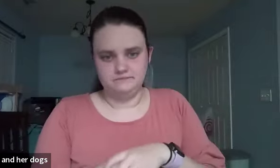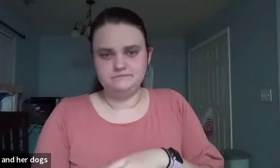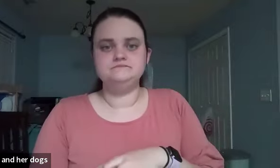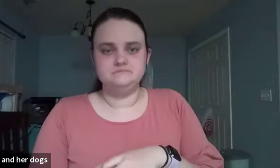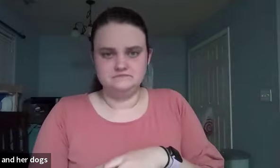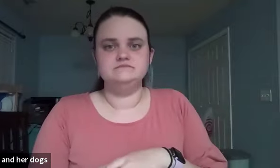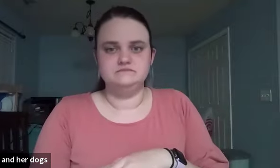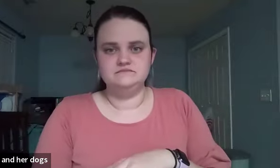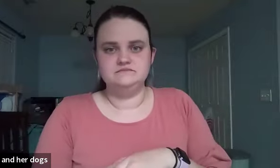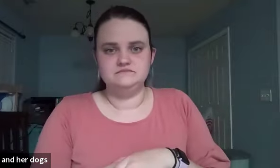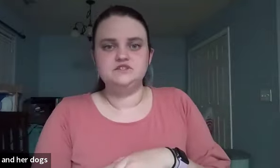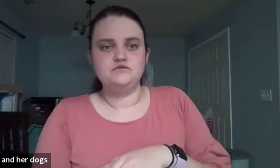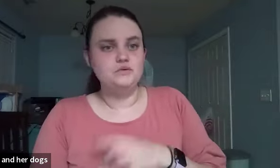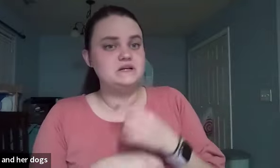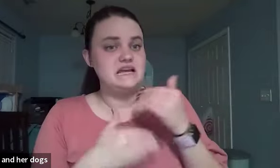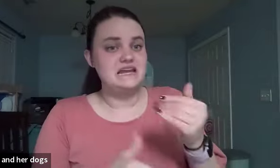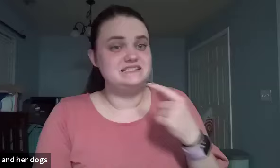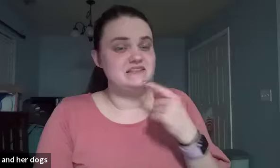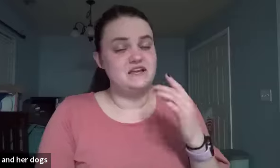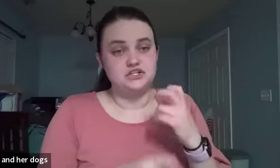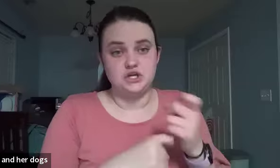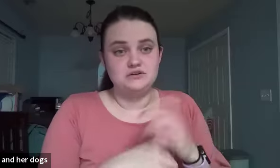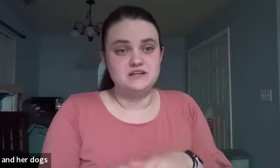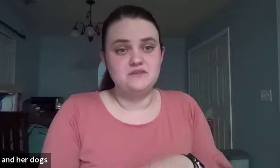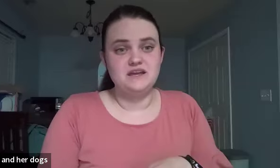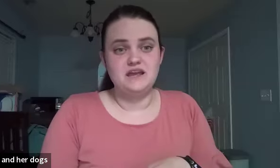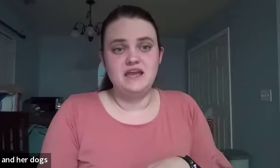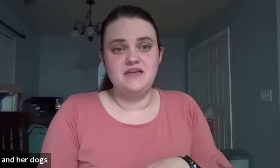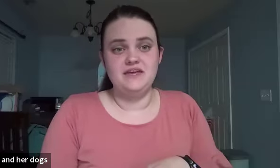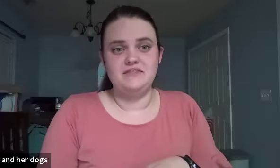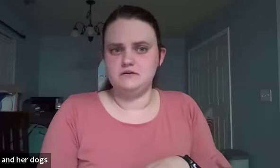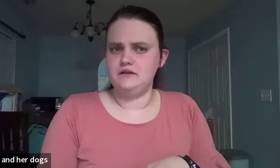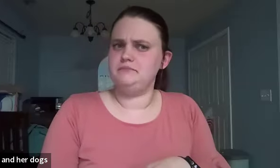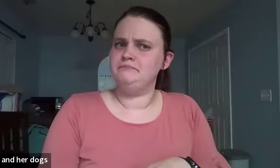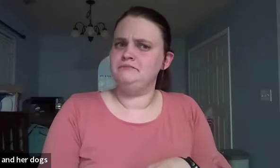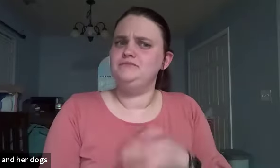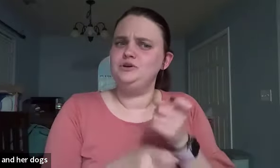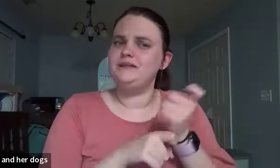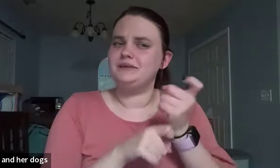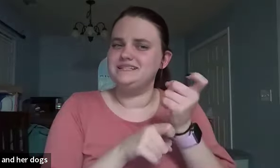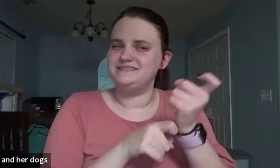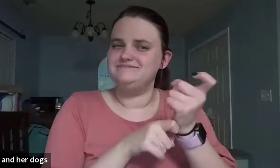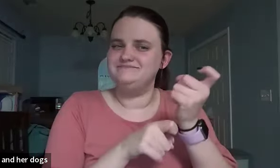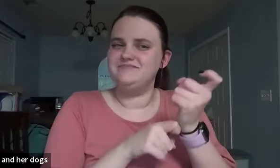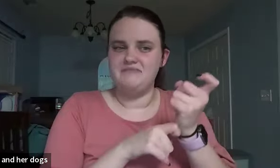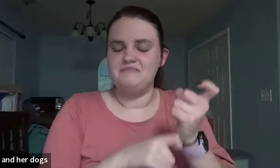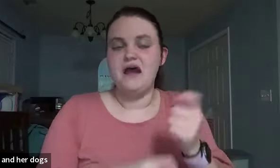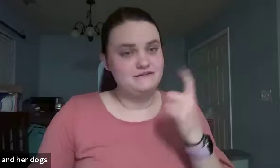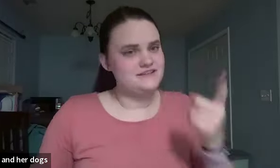thing. So if you went ahead and said like a joke or something, and then they're like, you can be like, I'm teasing you. That. I have